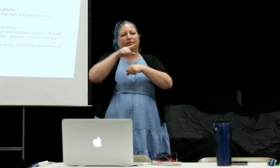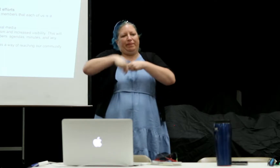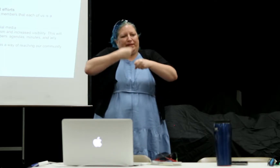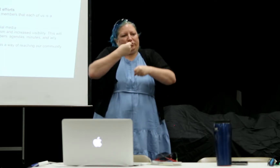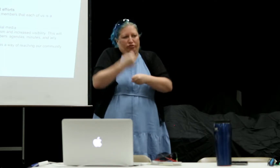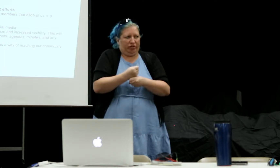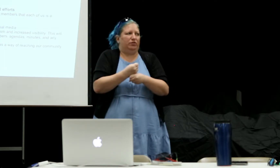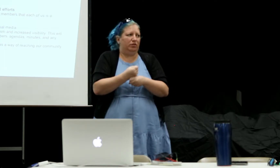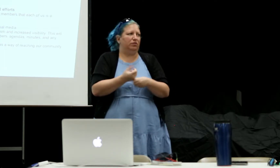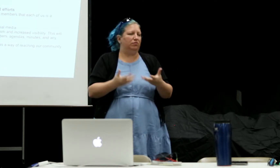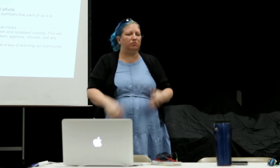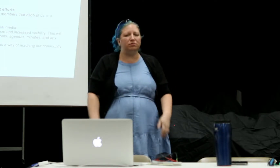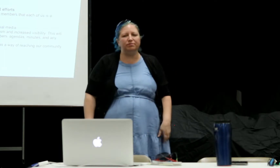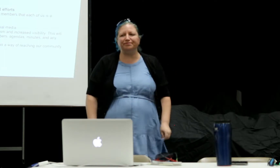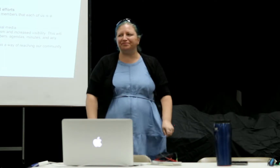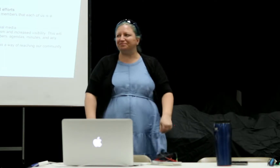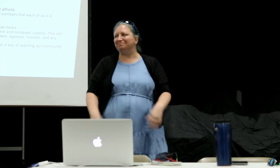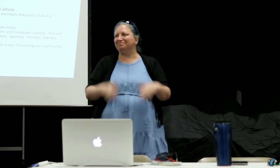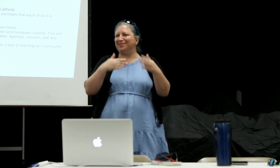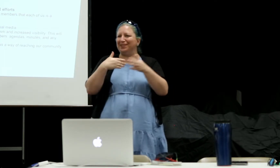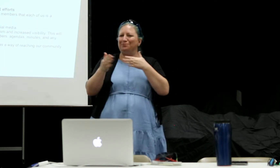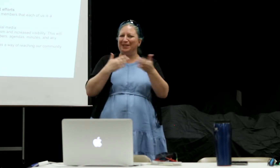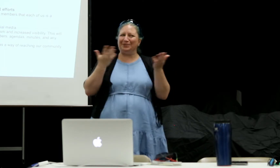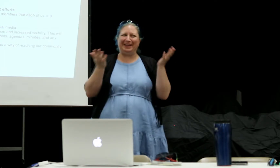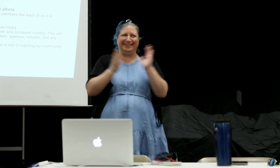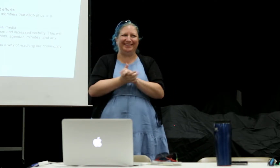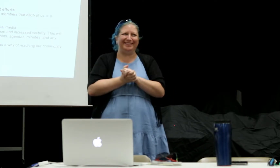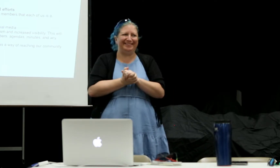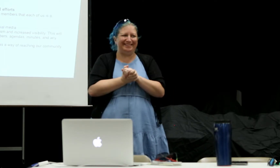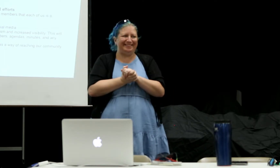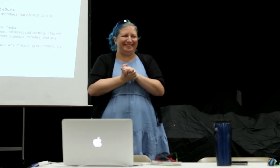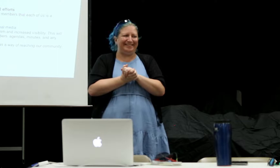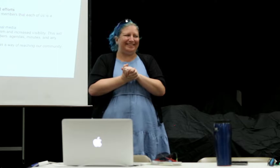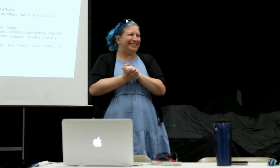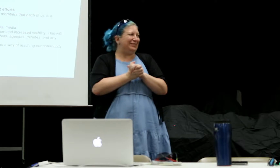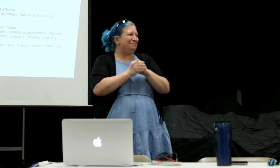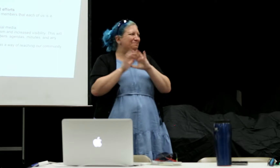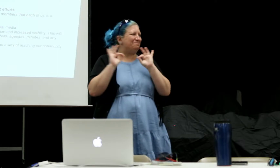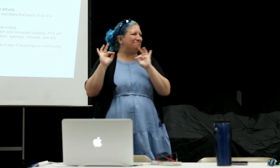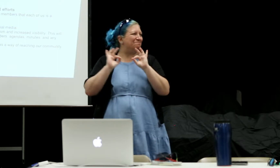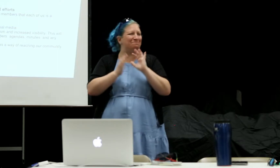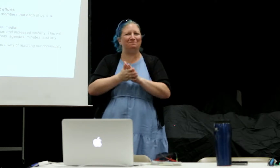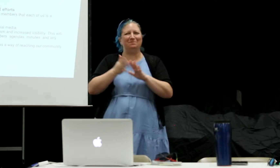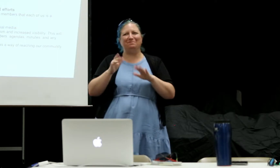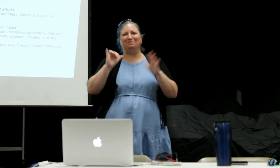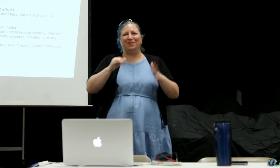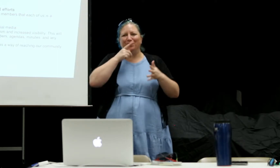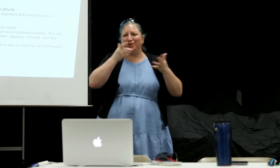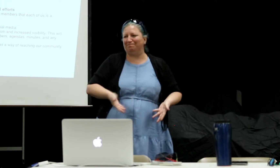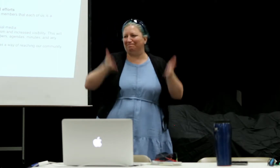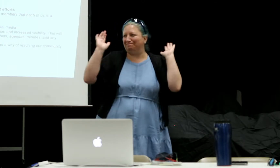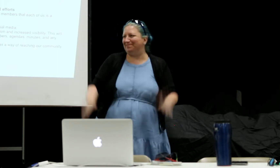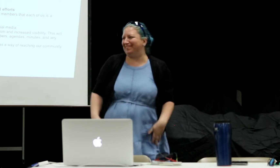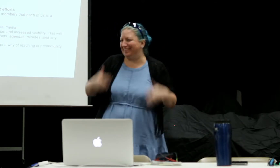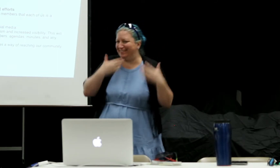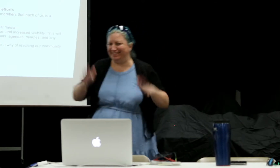So thankfully this year we have enough in-person interpreters, but yeah, I have some experience with that. Well, thank you. And that's a